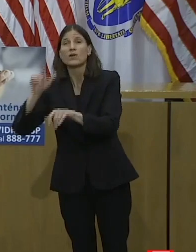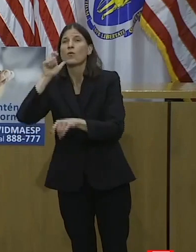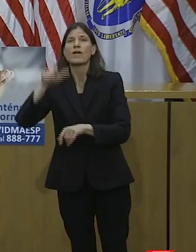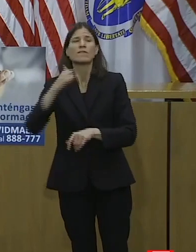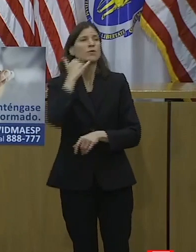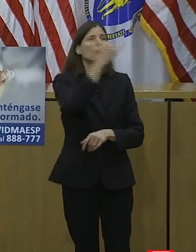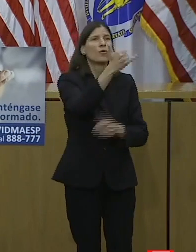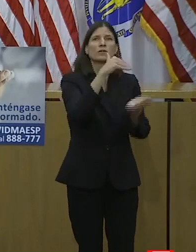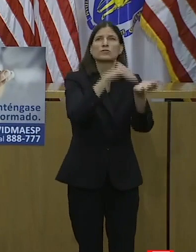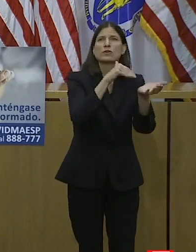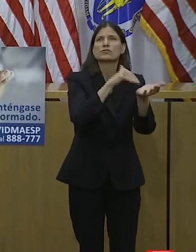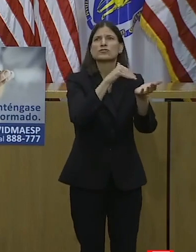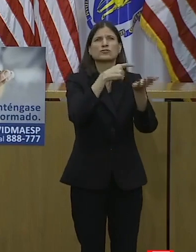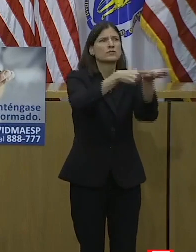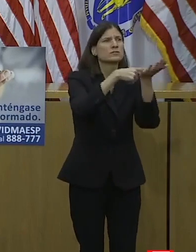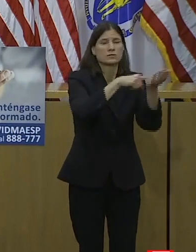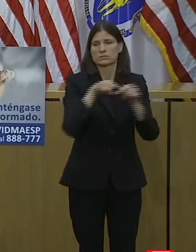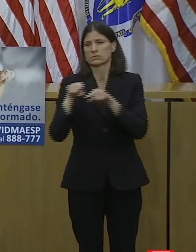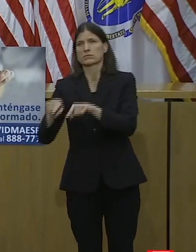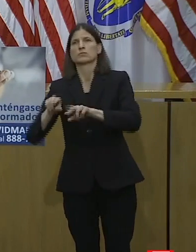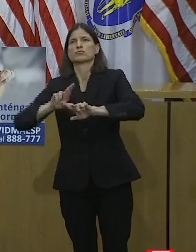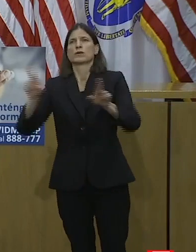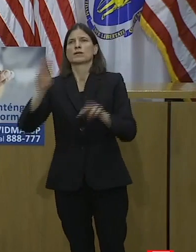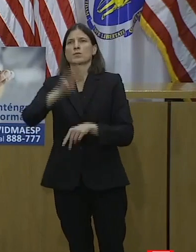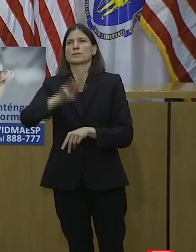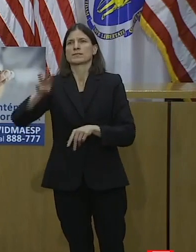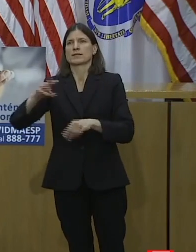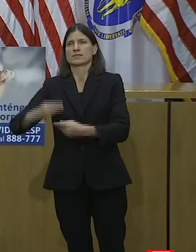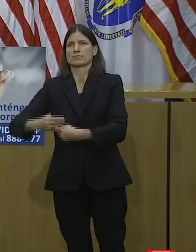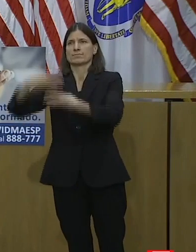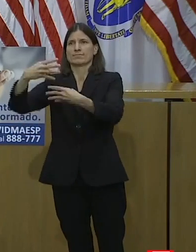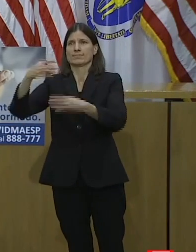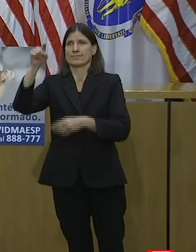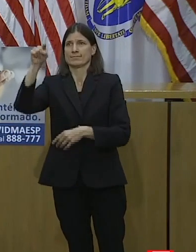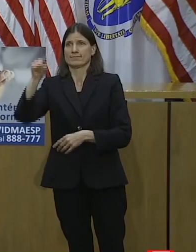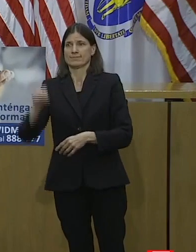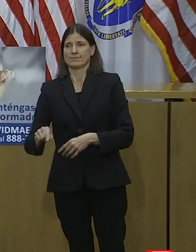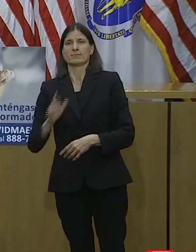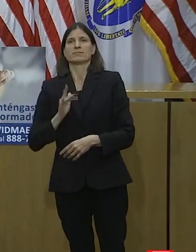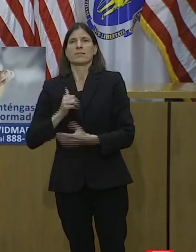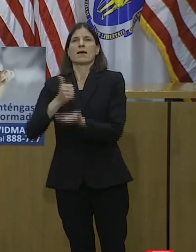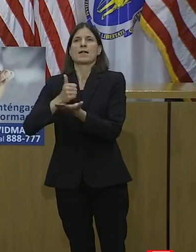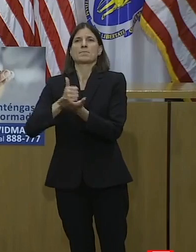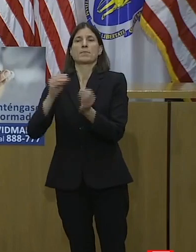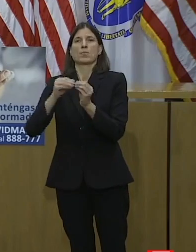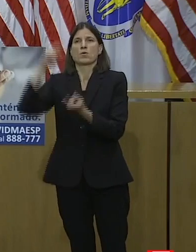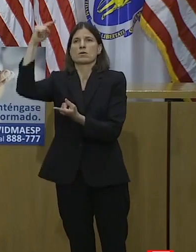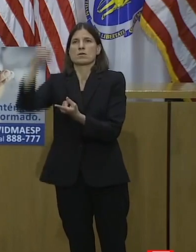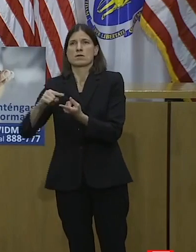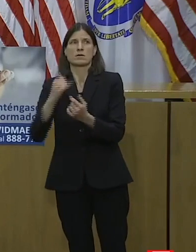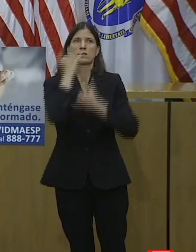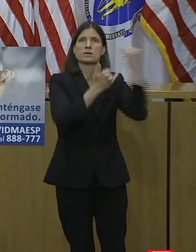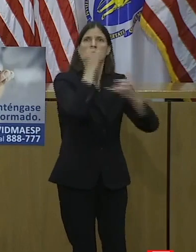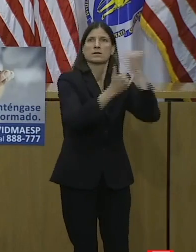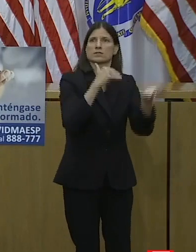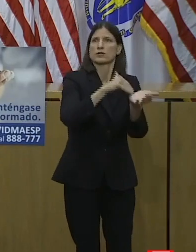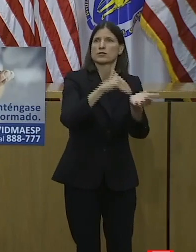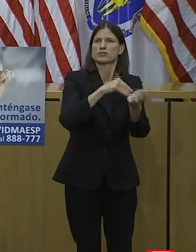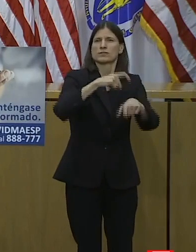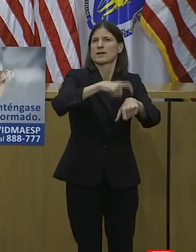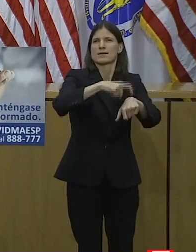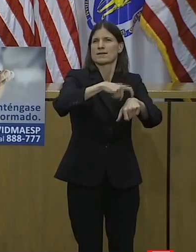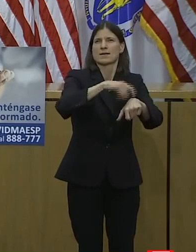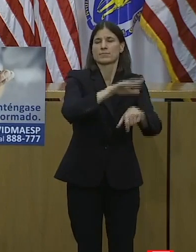the governor has noted, and it is our commitment to continue to improve our public-facing reporting. For the first time starting